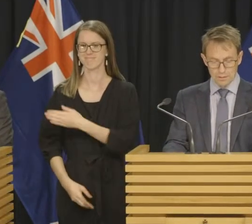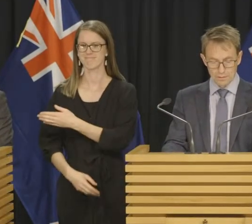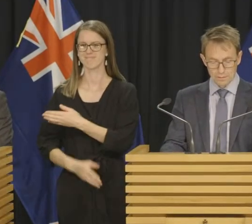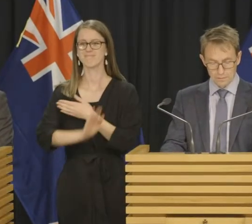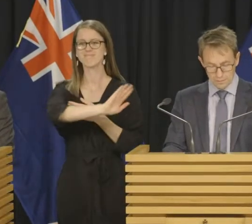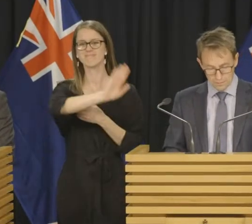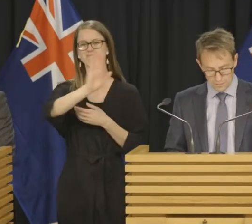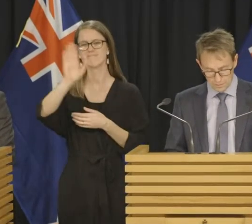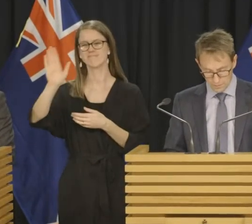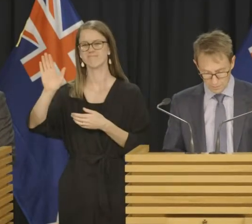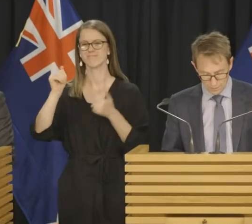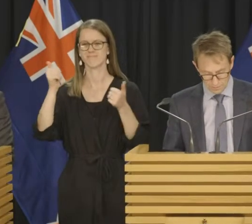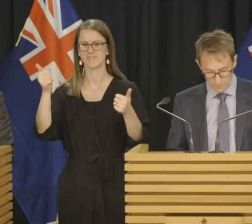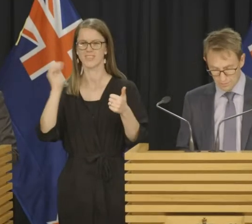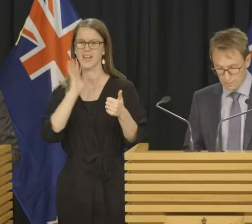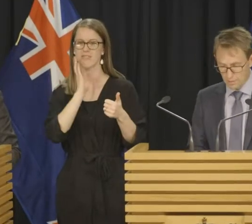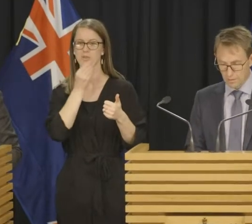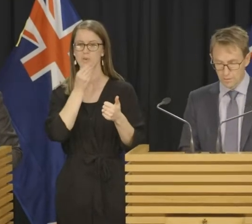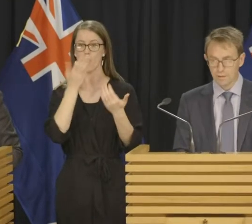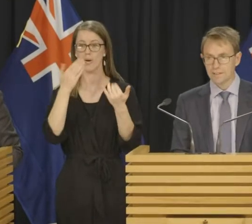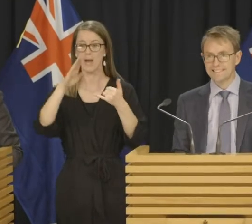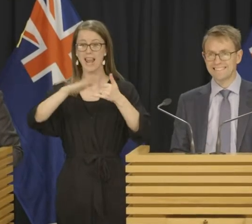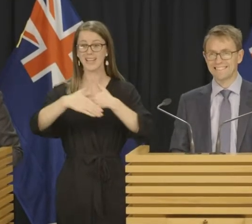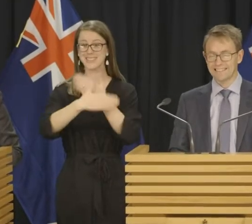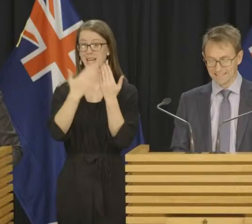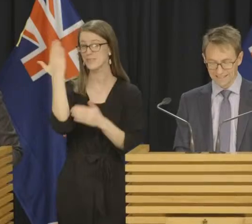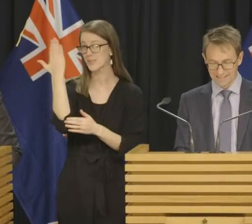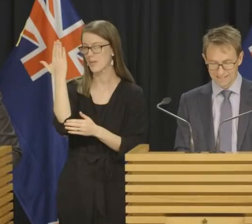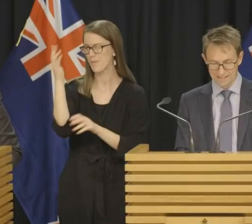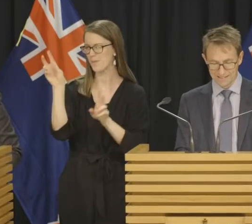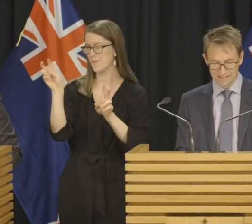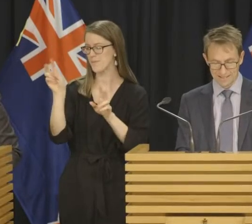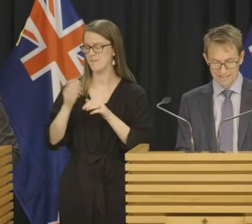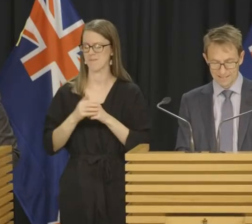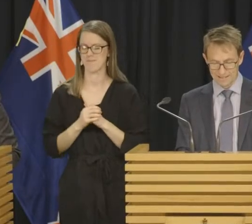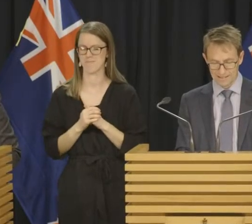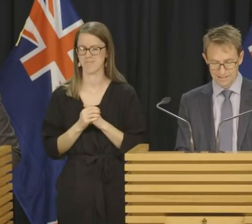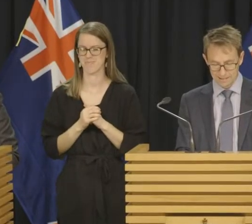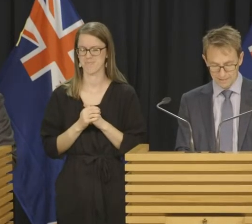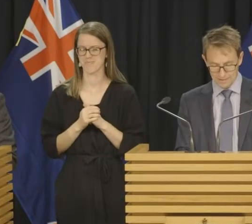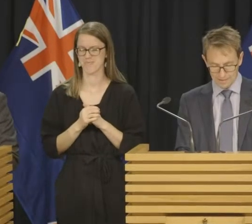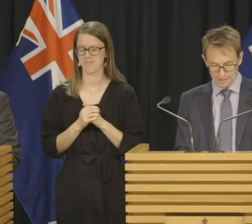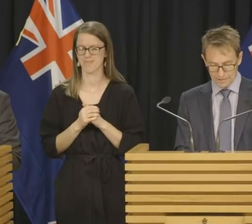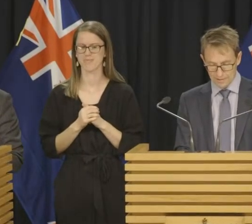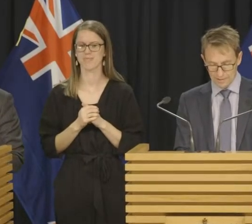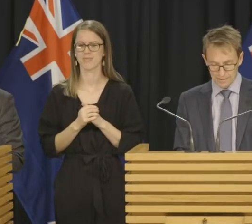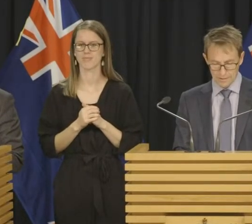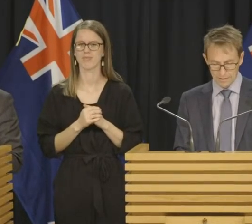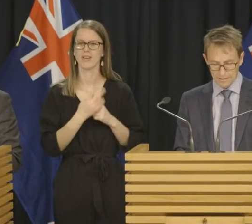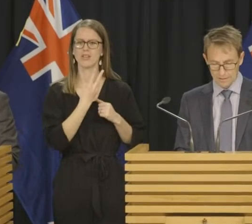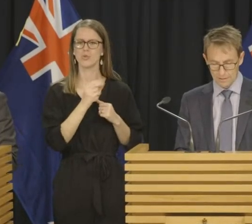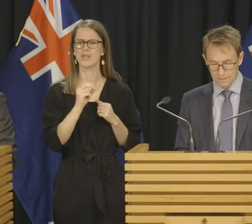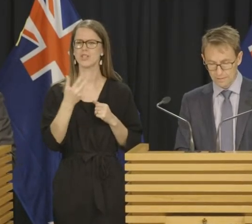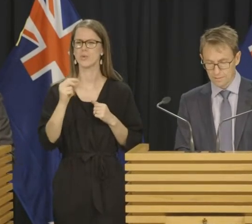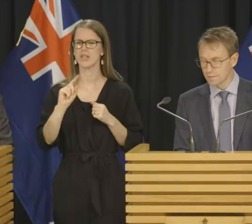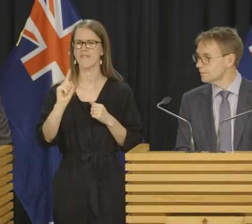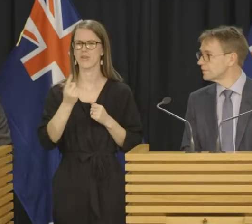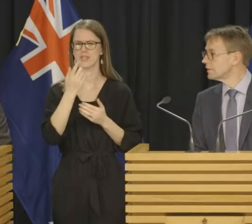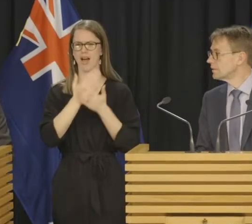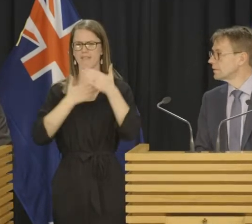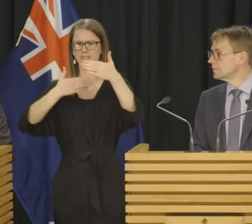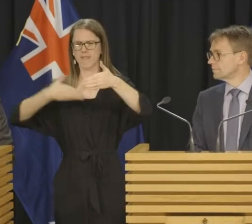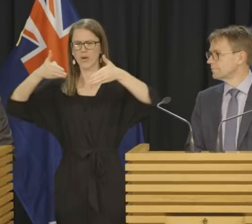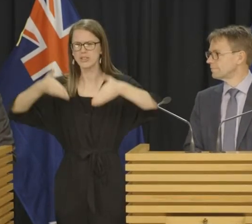a... Everybody, good afternoon and welcome to the last day of school. The first half of 2020 has been dominated by one